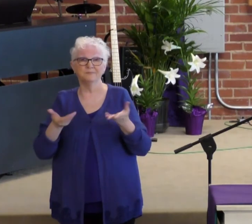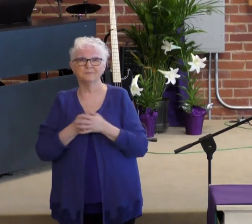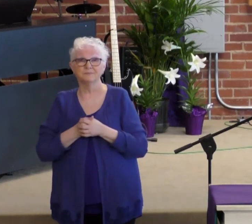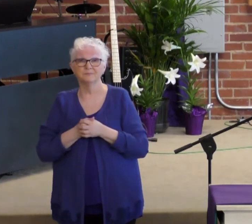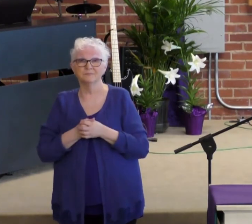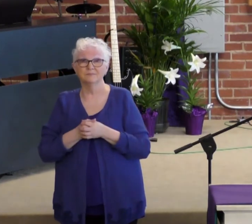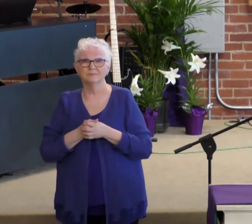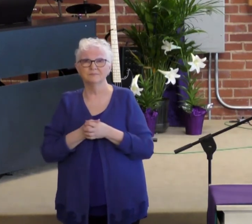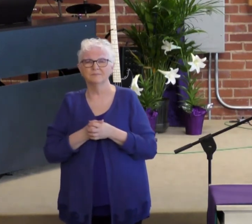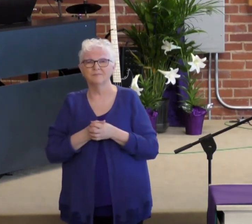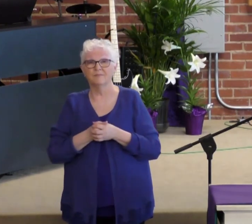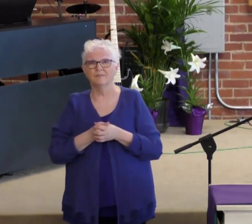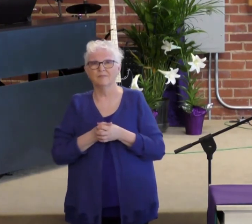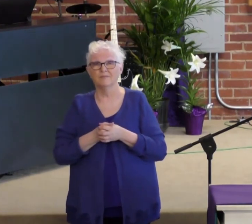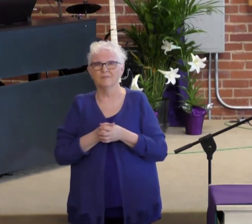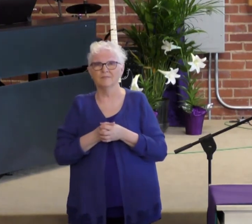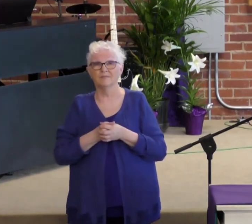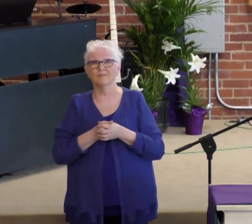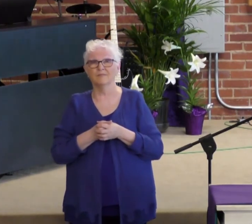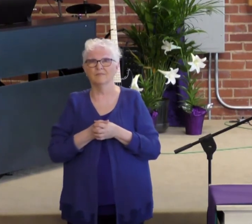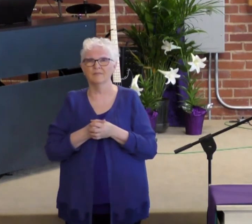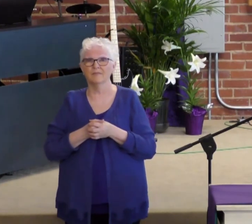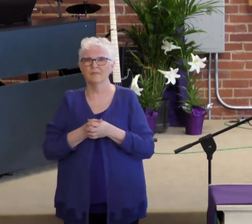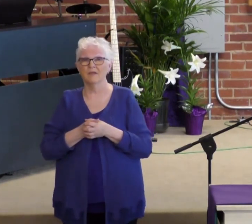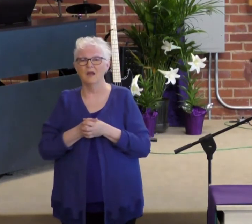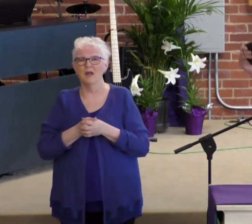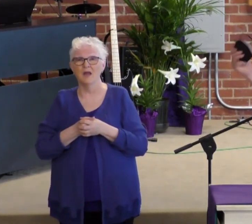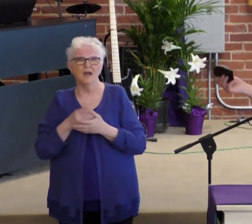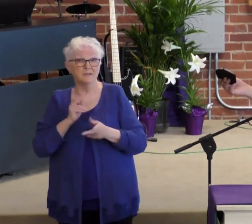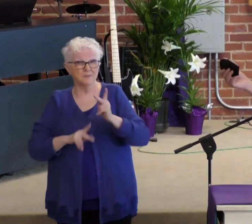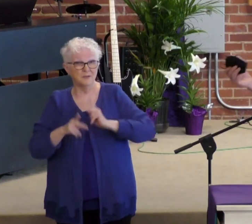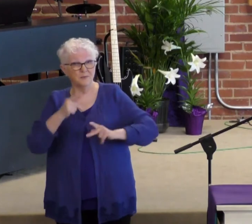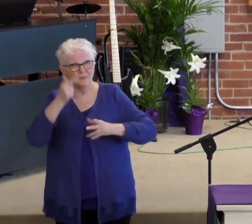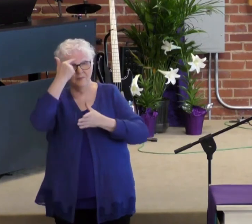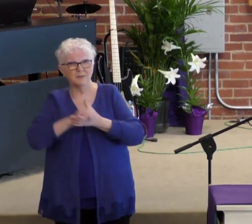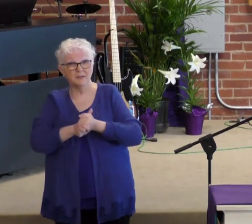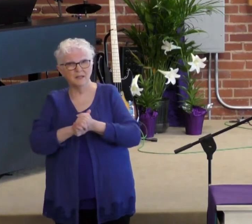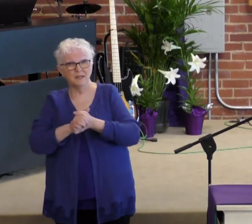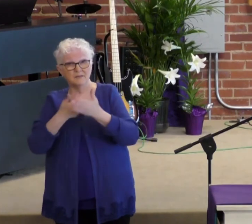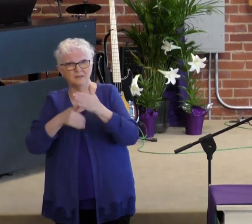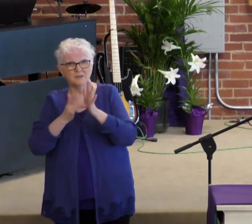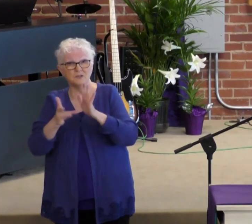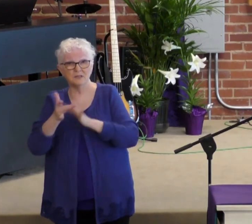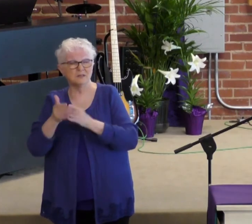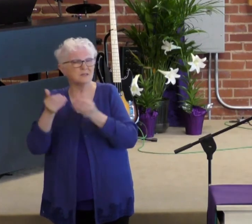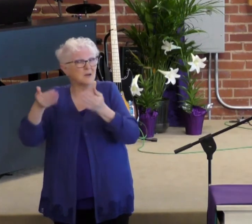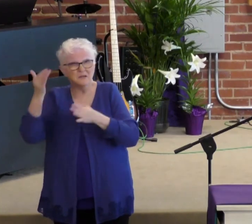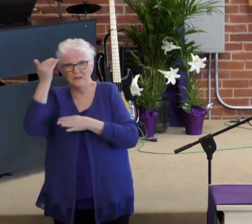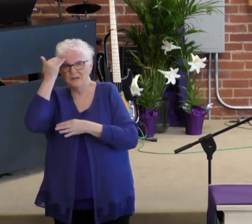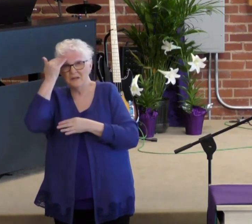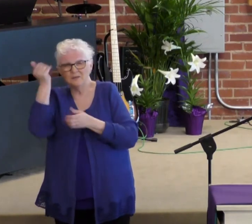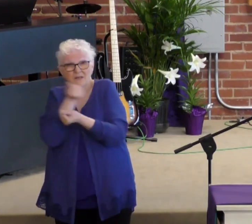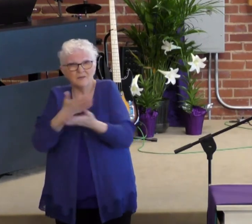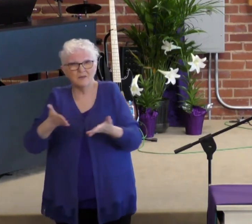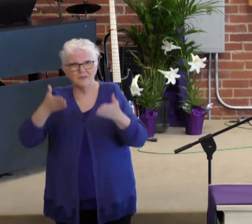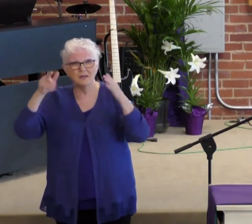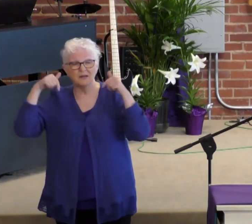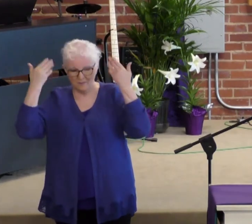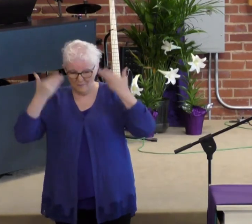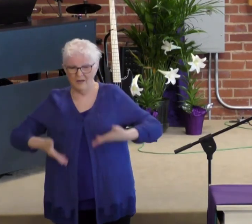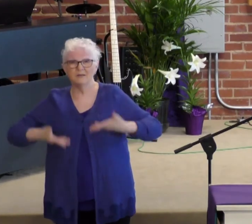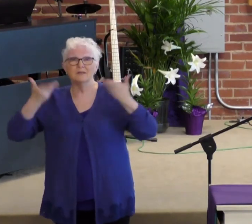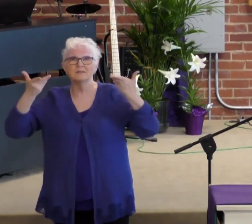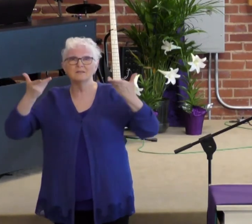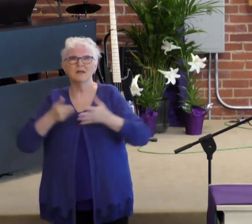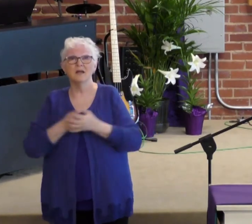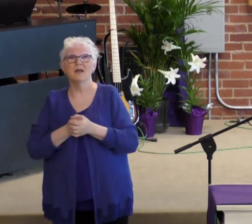believes in Jesus, and he already knows everything about us and what we need, and we're the ones spending all of